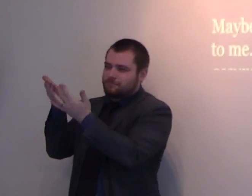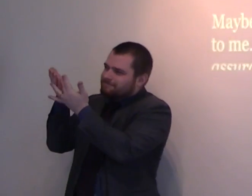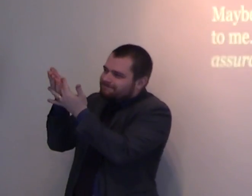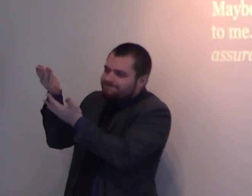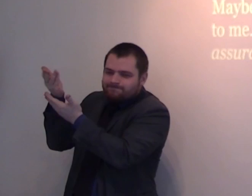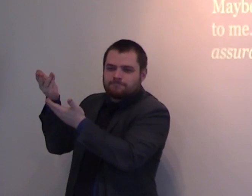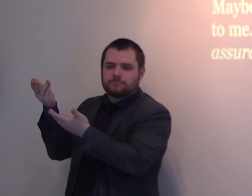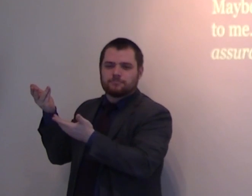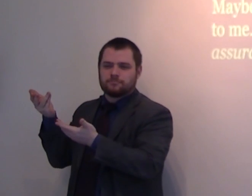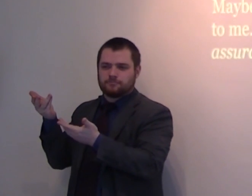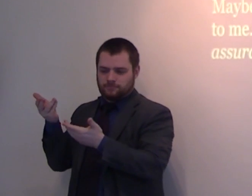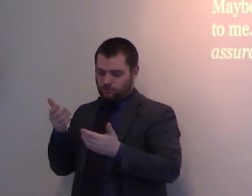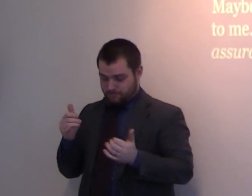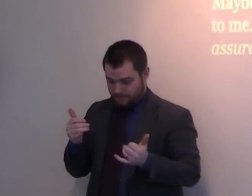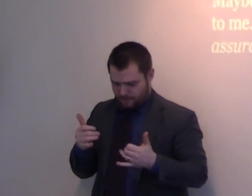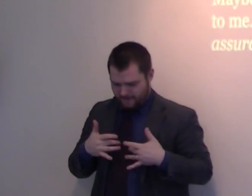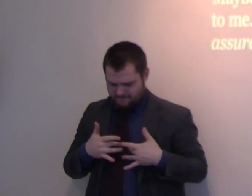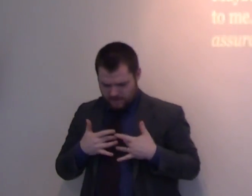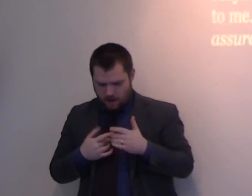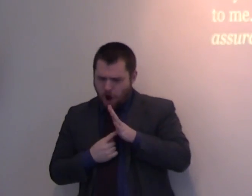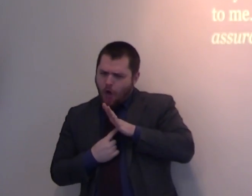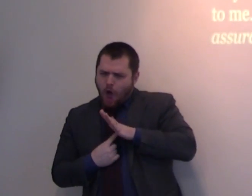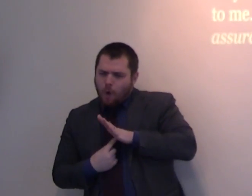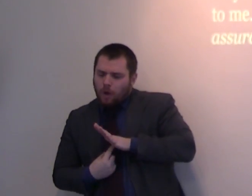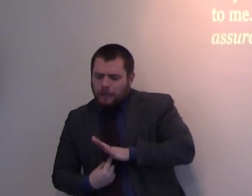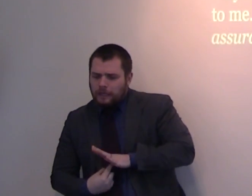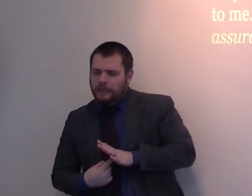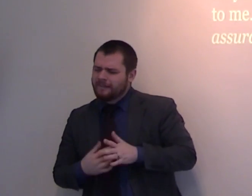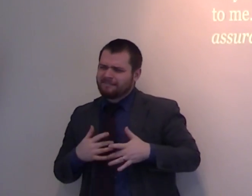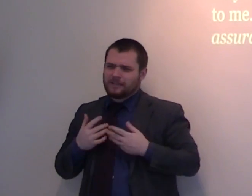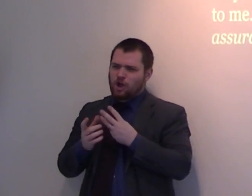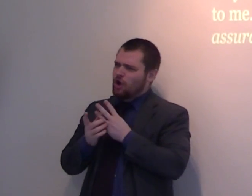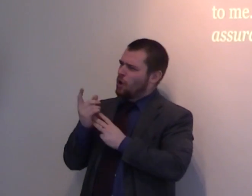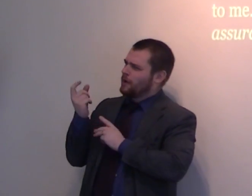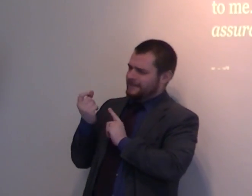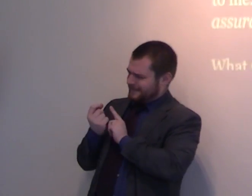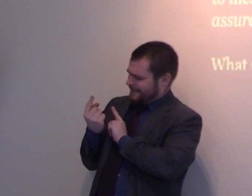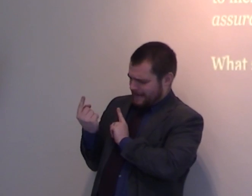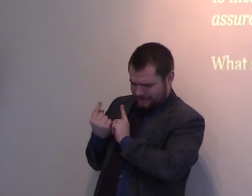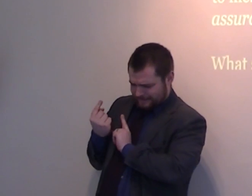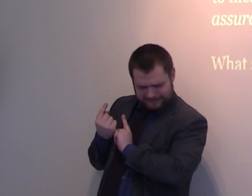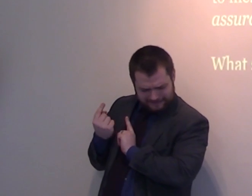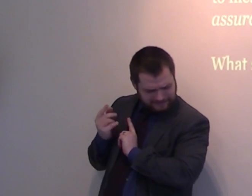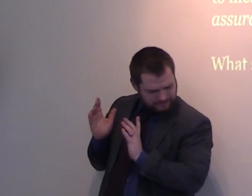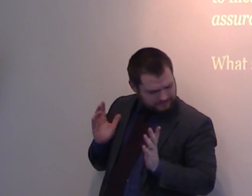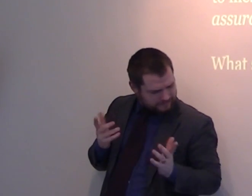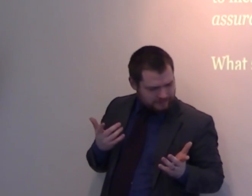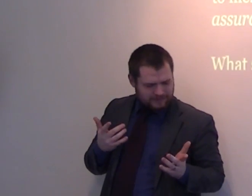Maybe I feel low. I do not feel God near to me. I say, quote, I